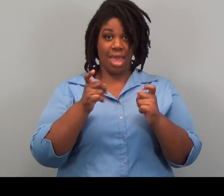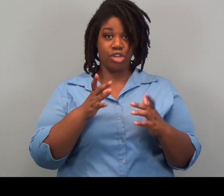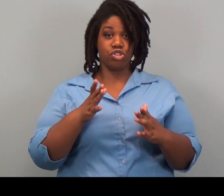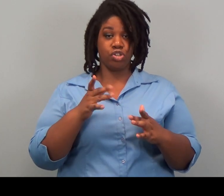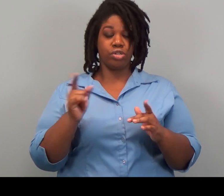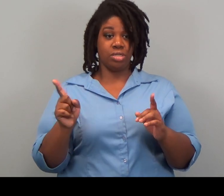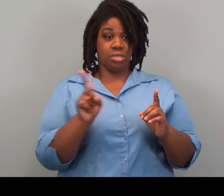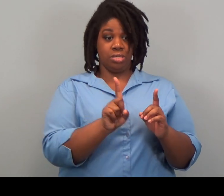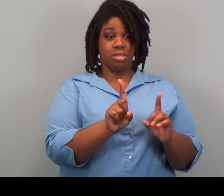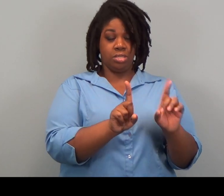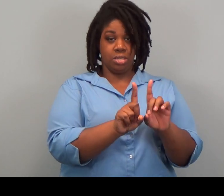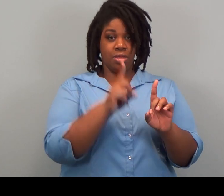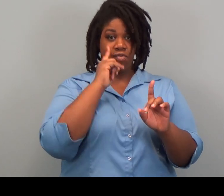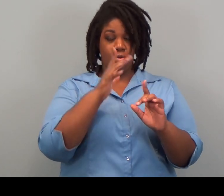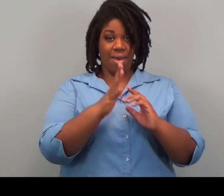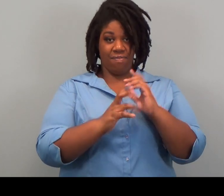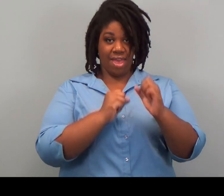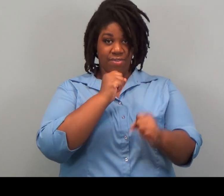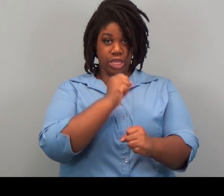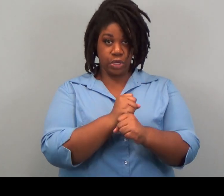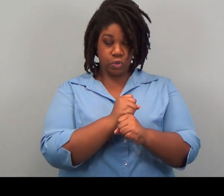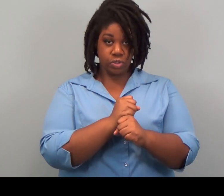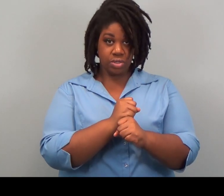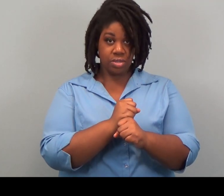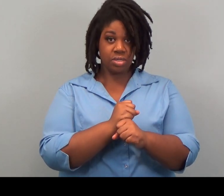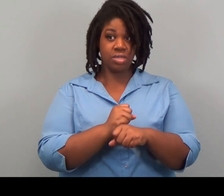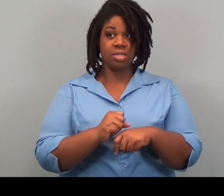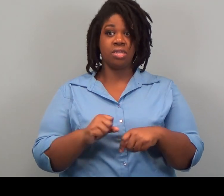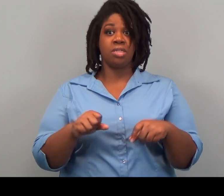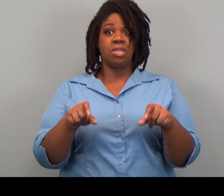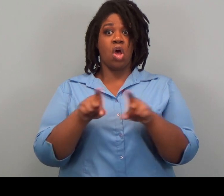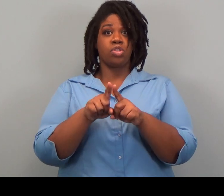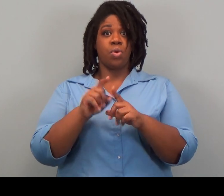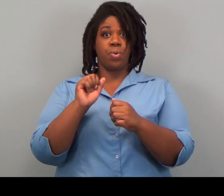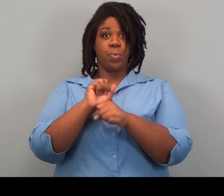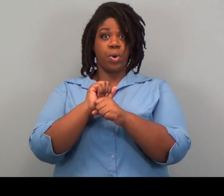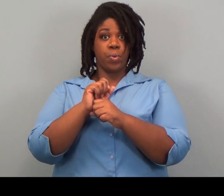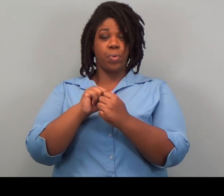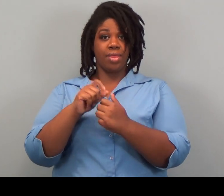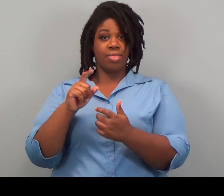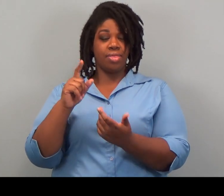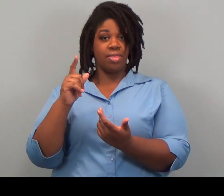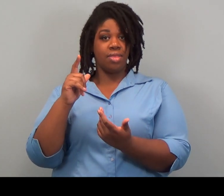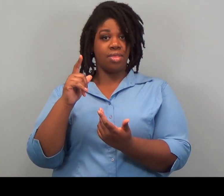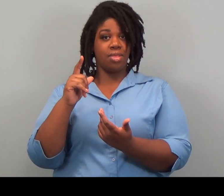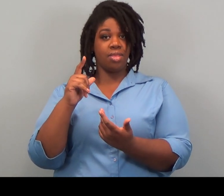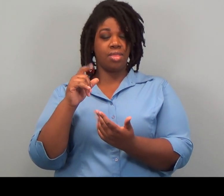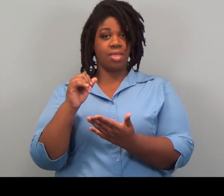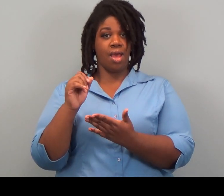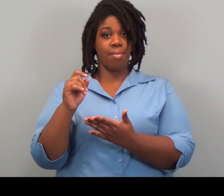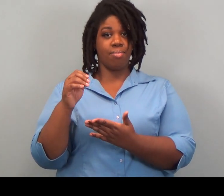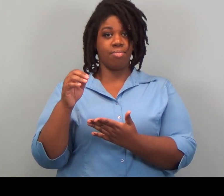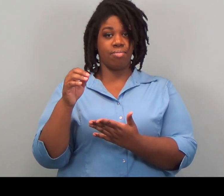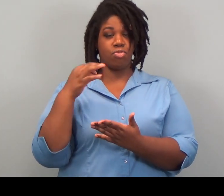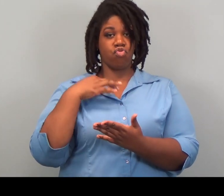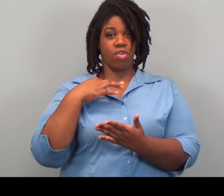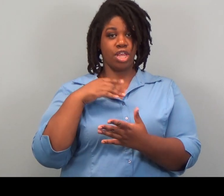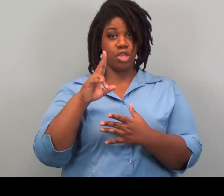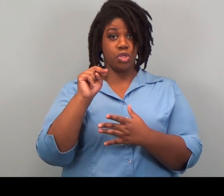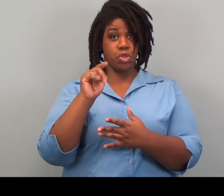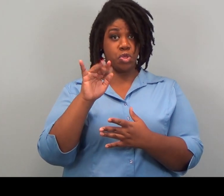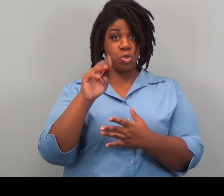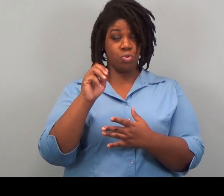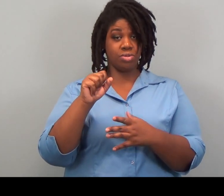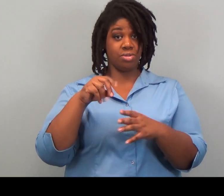unions in town is not only are they guaranteed a low interest loan, which makes a big difference over the life of the loan in